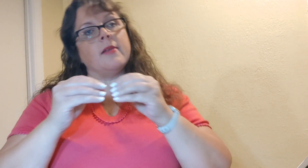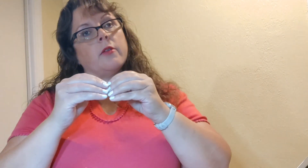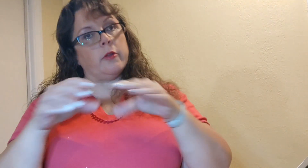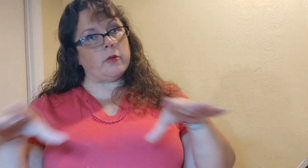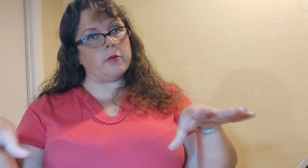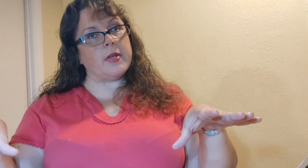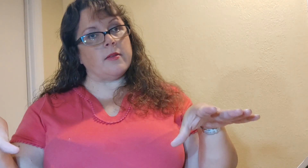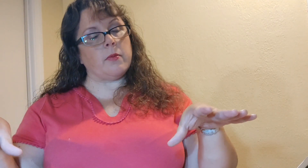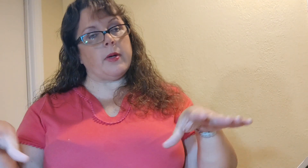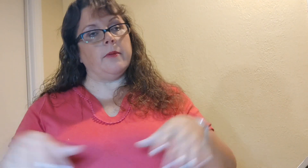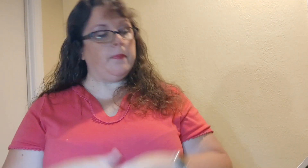it's lose as well.